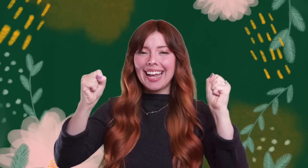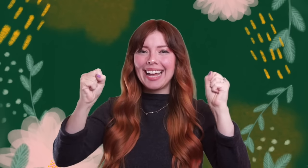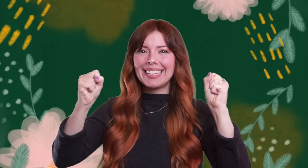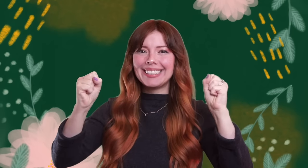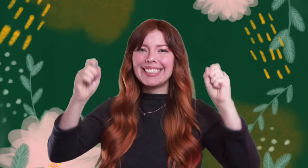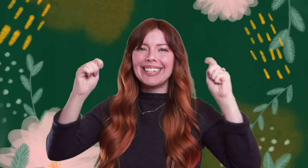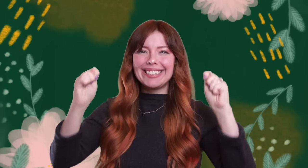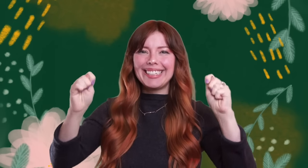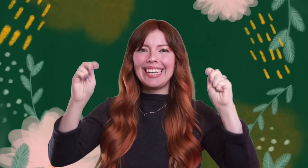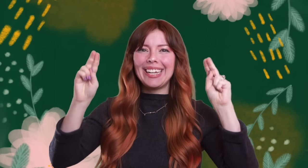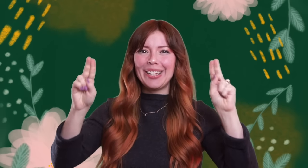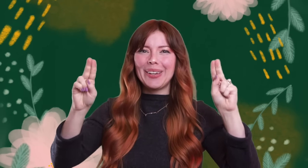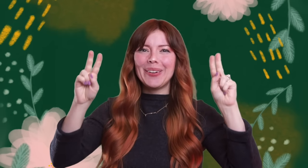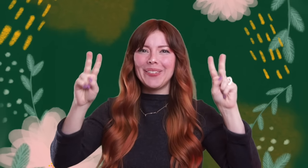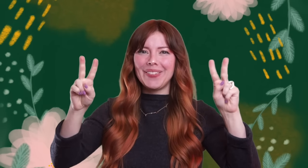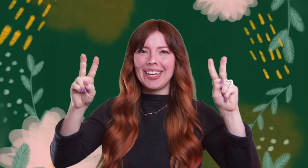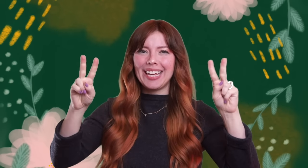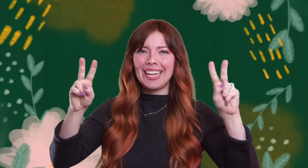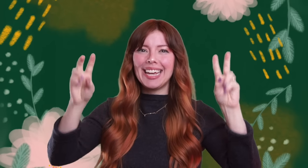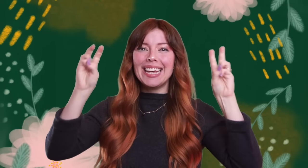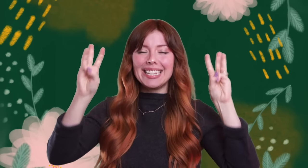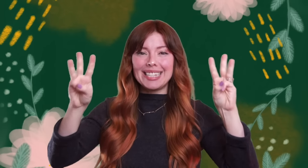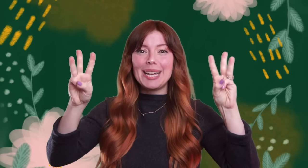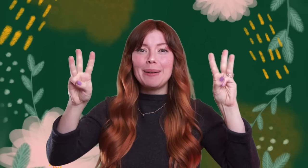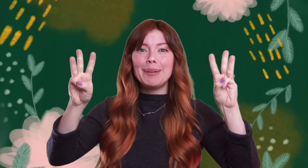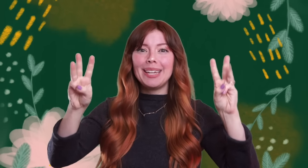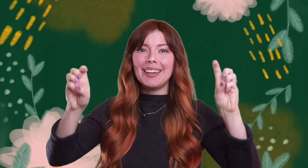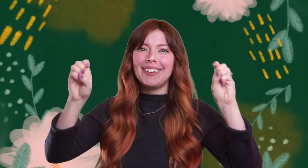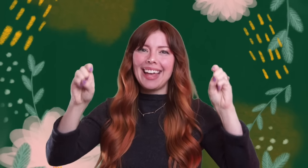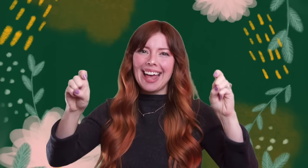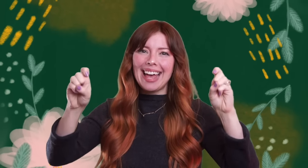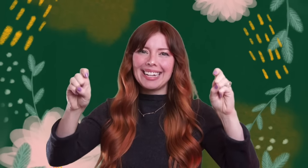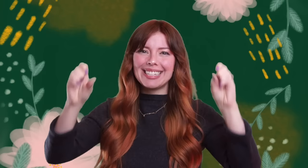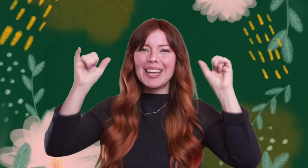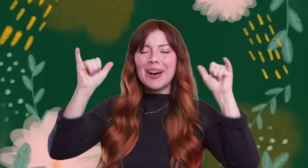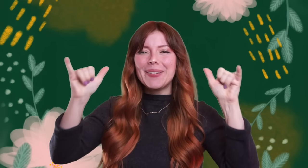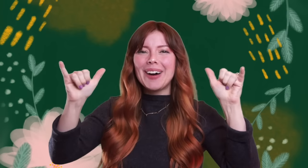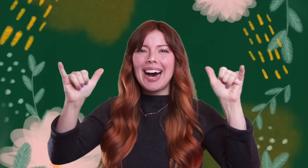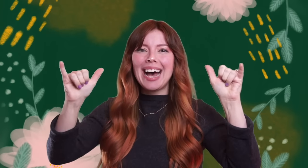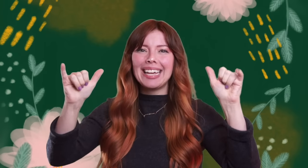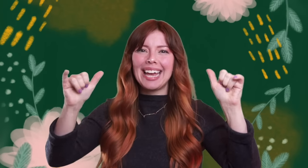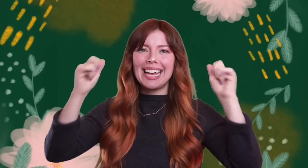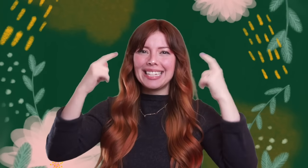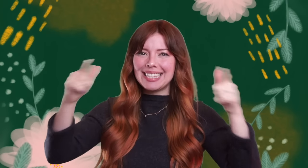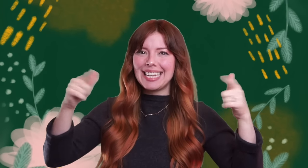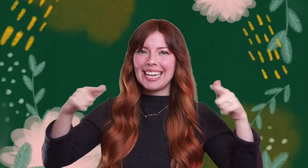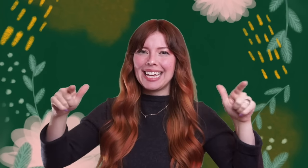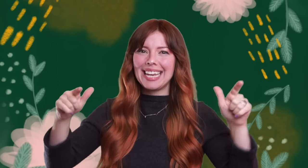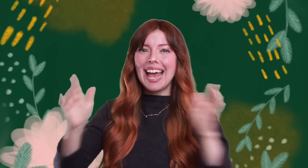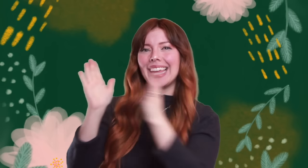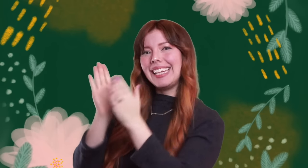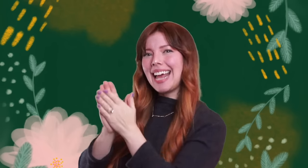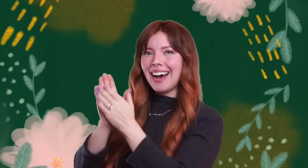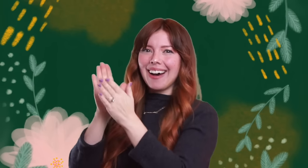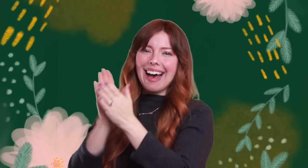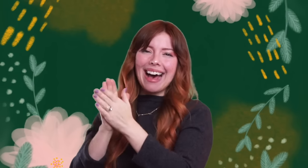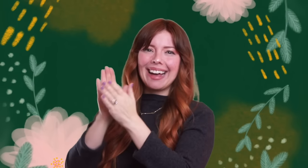S, T, U, V, W, X, Y, and Z. Now I